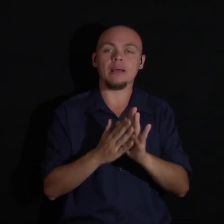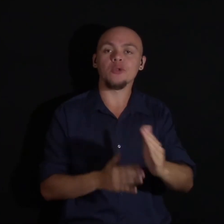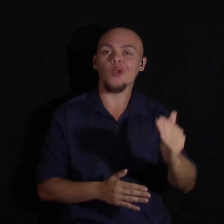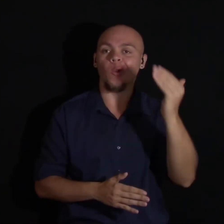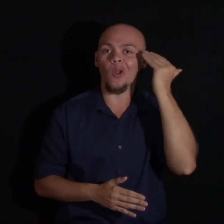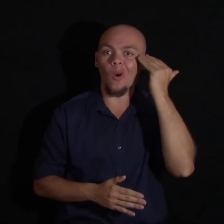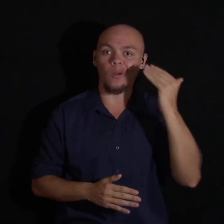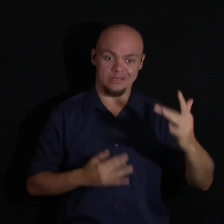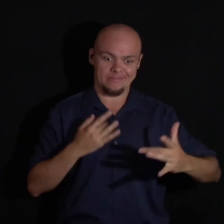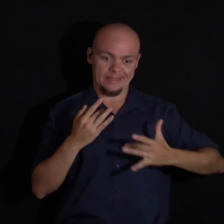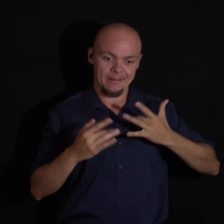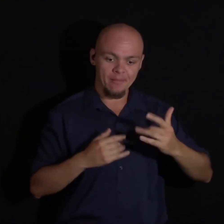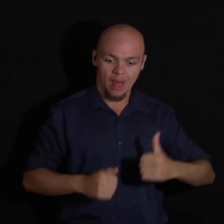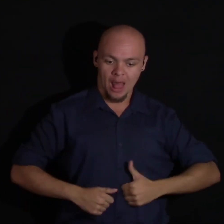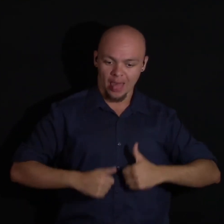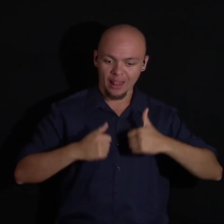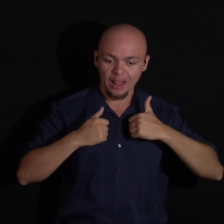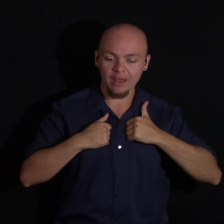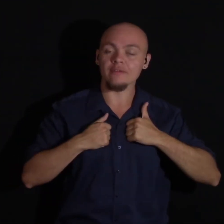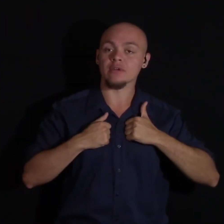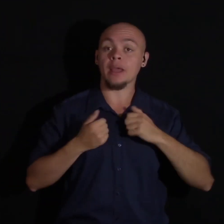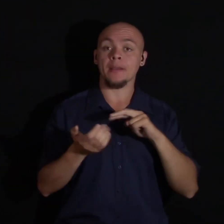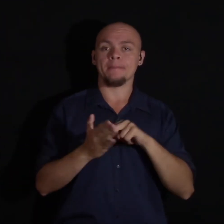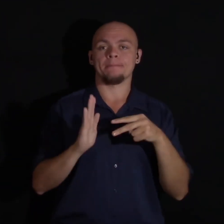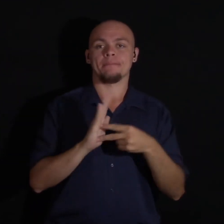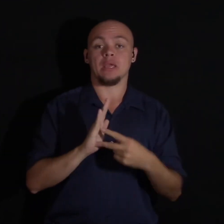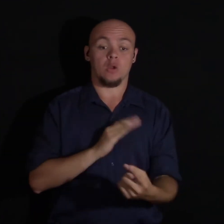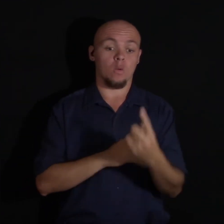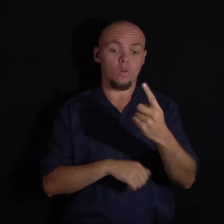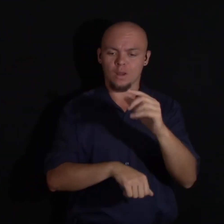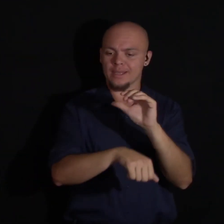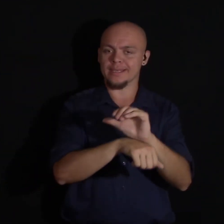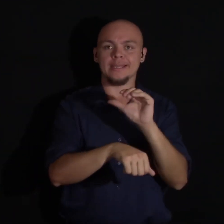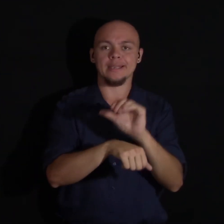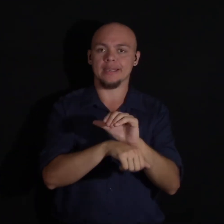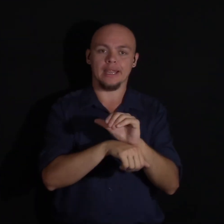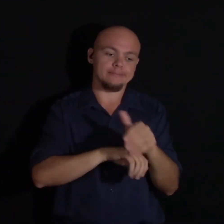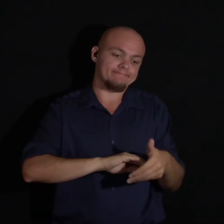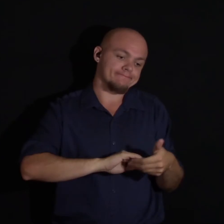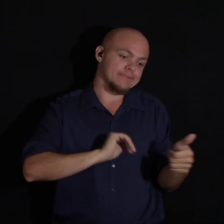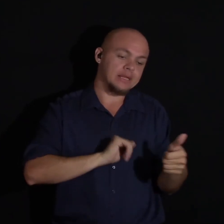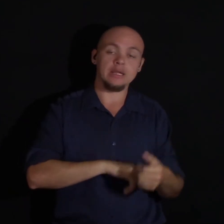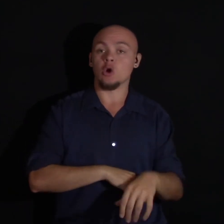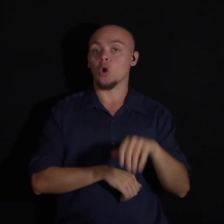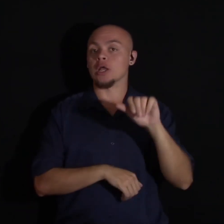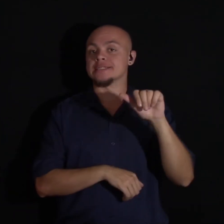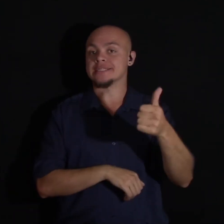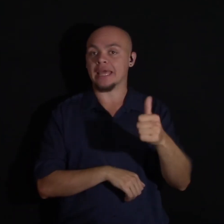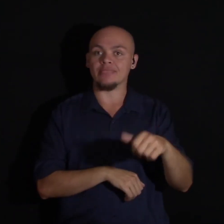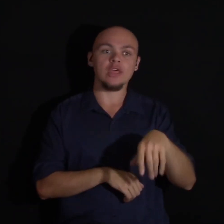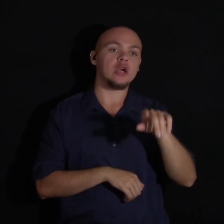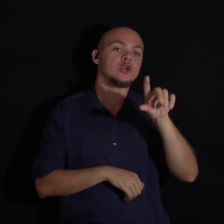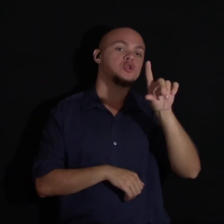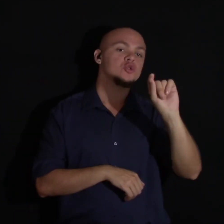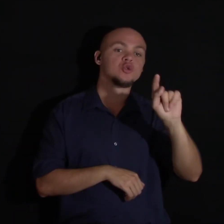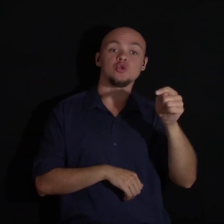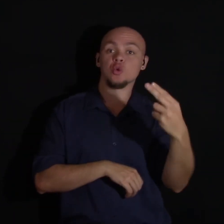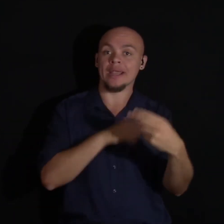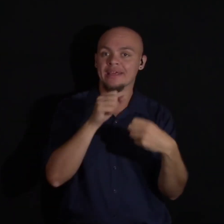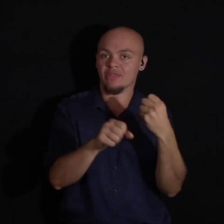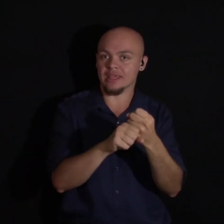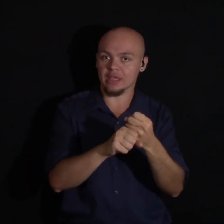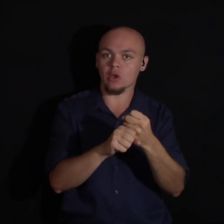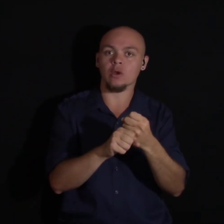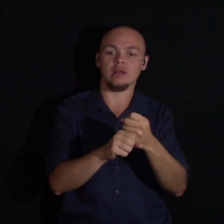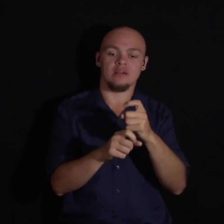alive? And I mean this whether we're talking about a one-night stand or the 10th or 20th year of a marriage. Because sex